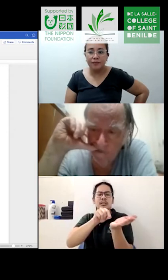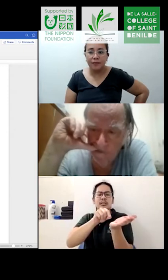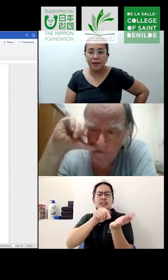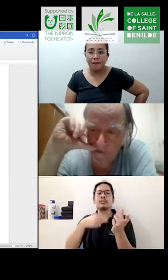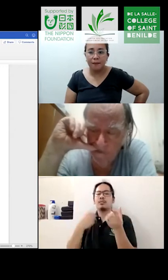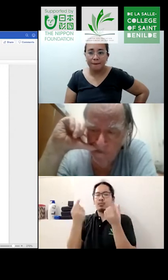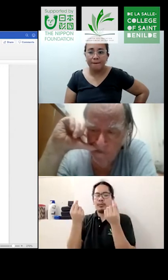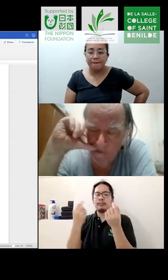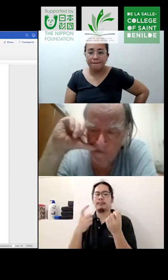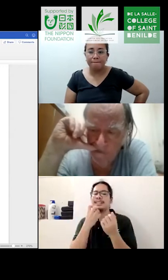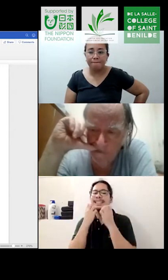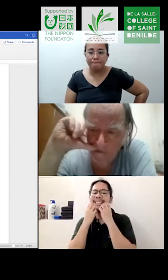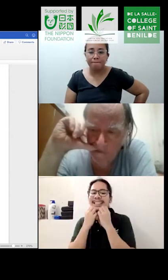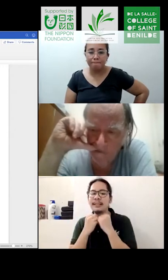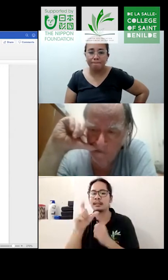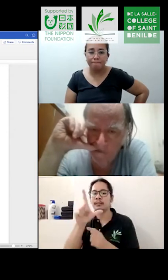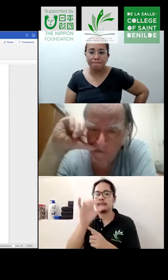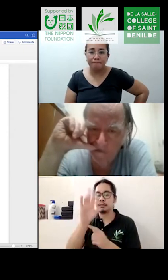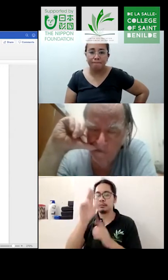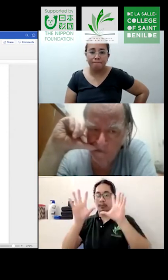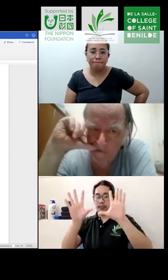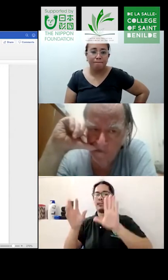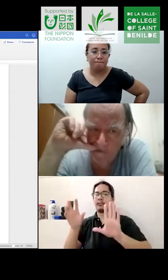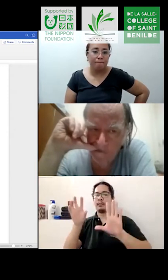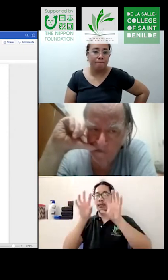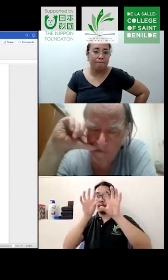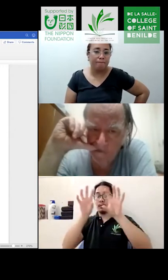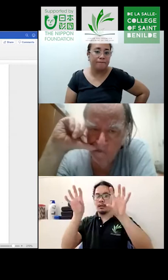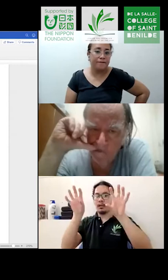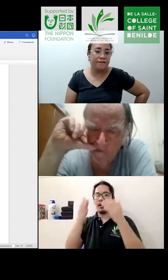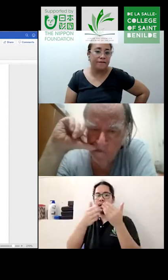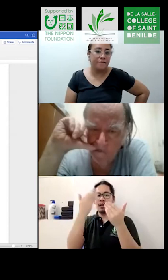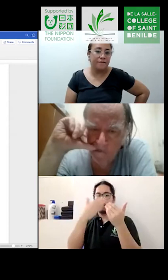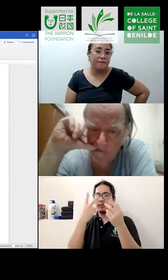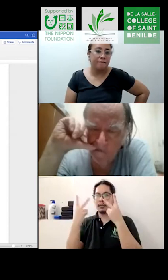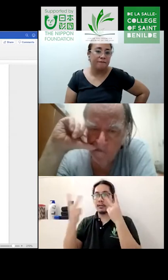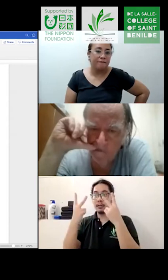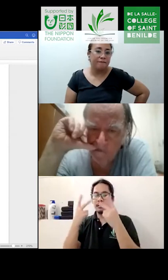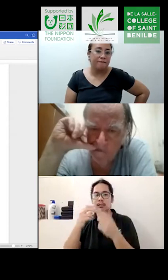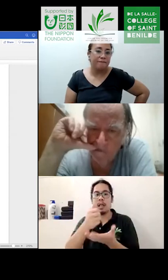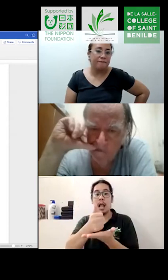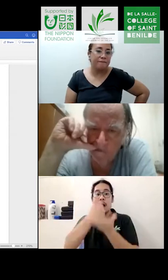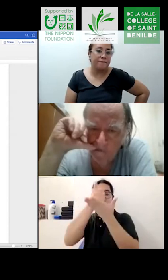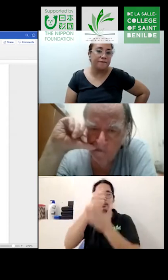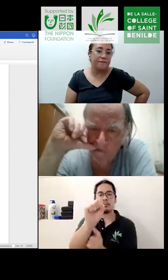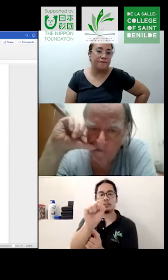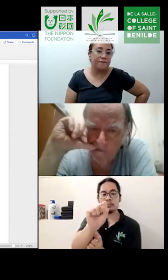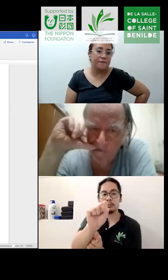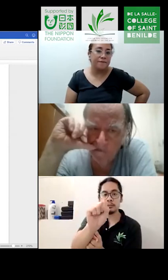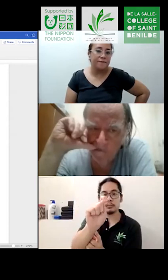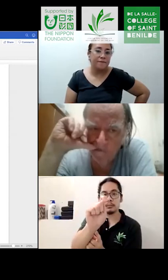I didn't want to waste space, so I tried to organize it in a way where it showed the most signs.